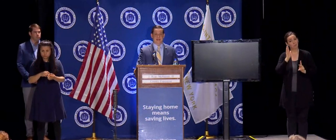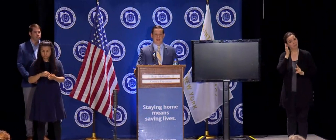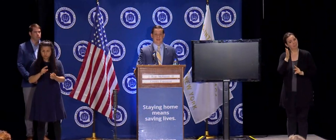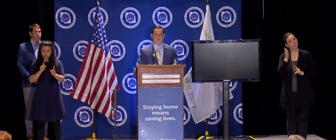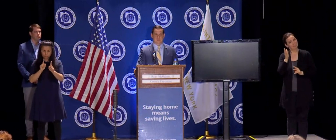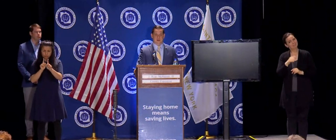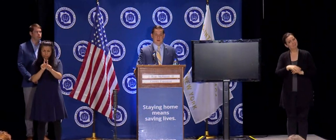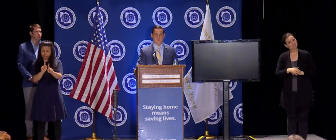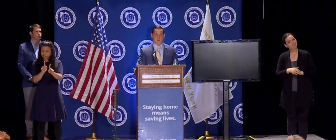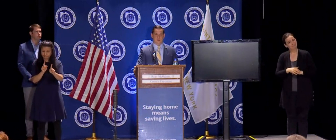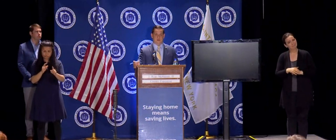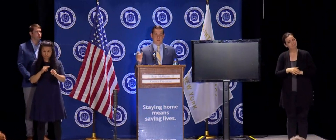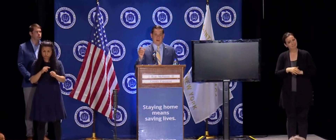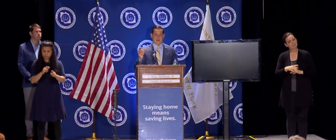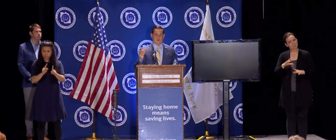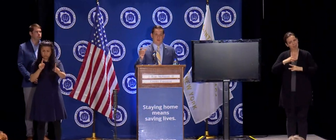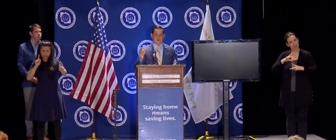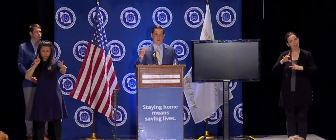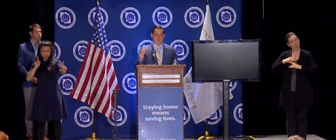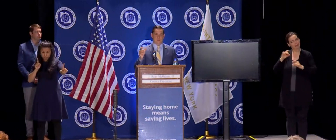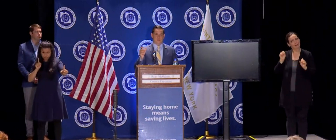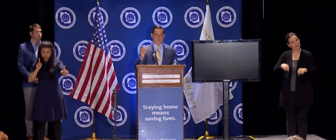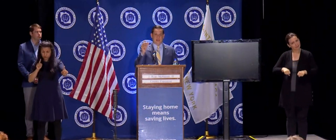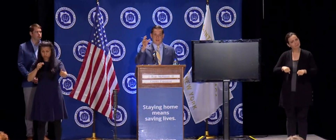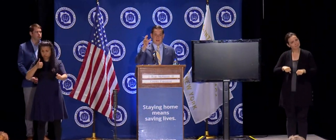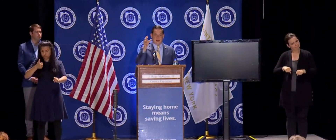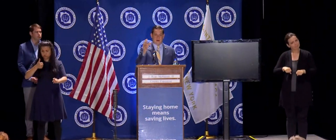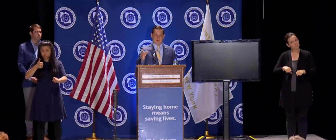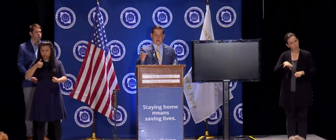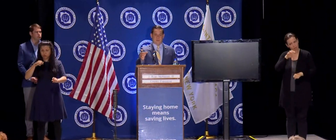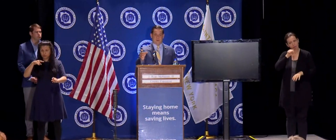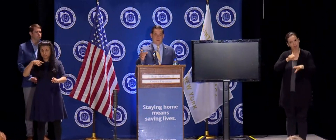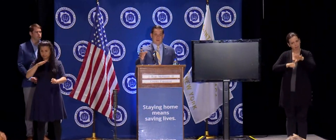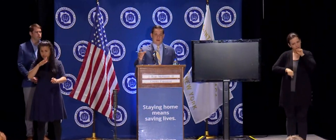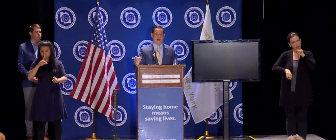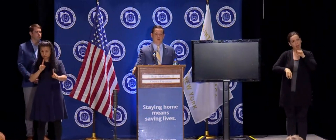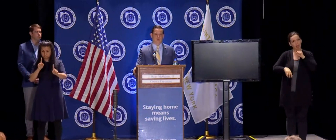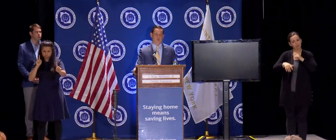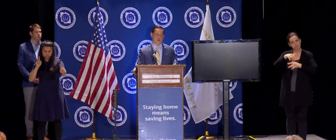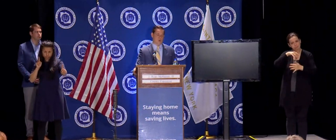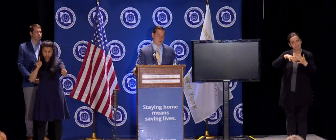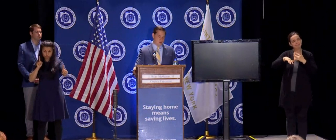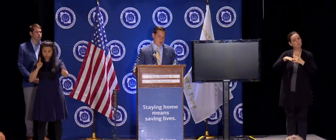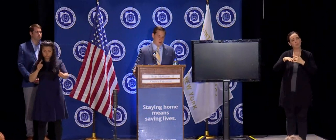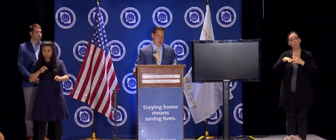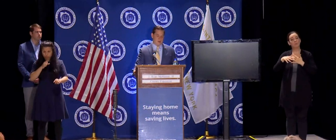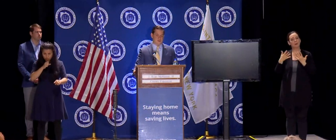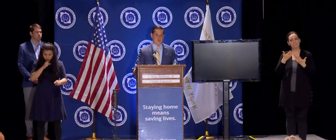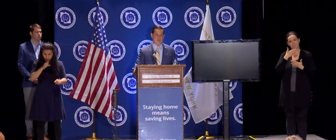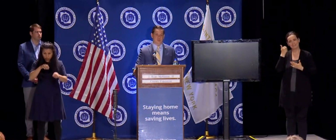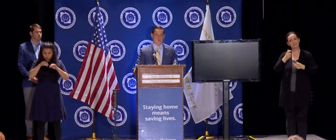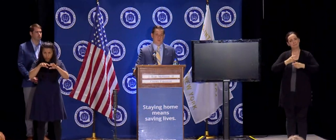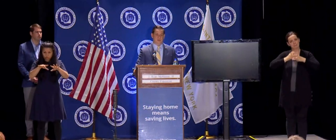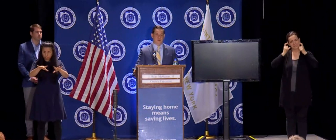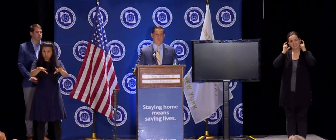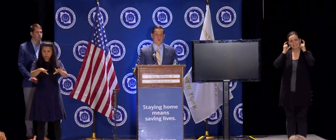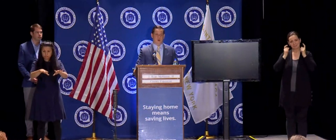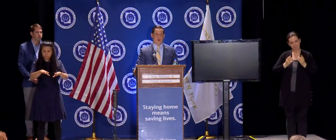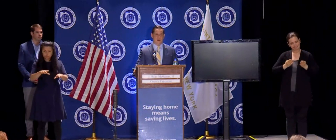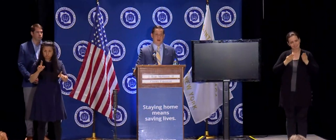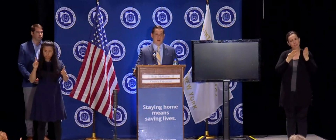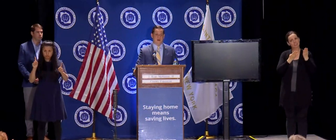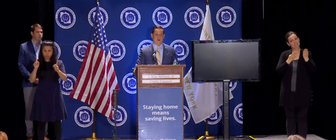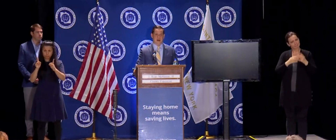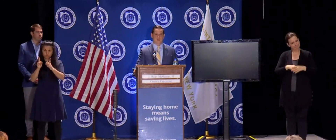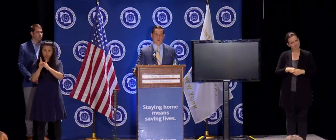all that takes for saliva to stay in the air and a droplet to get on you. So my suggestion would be, even if you